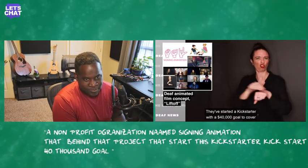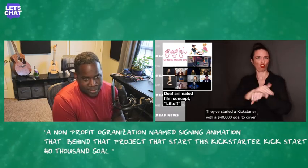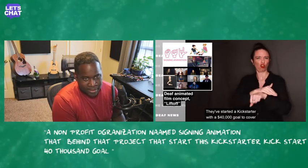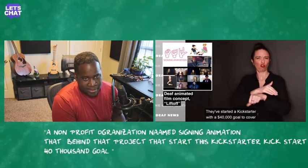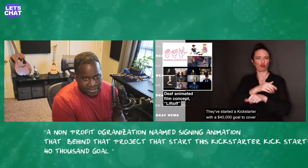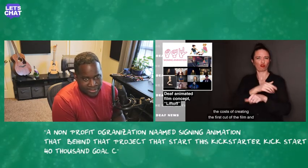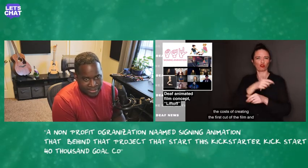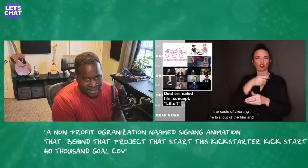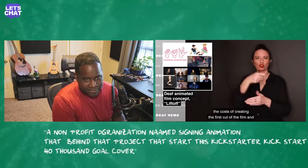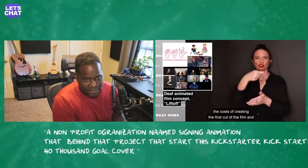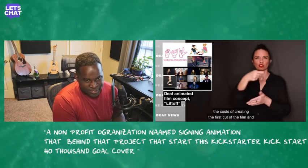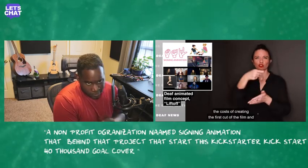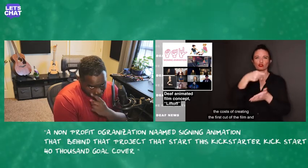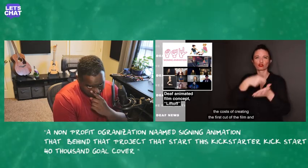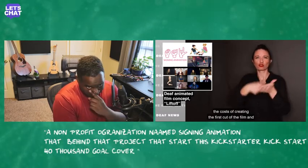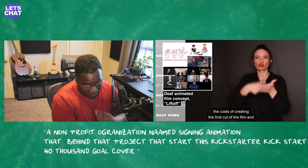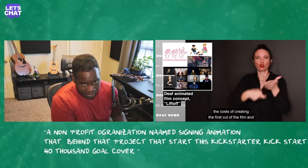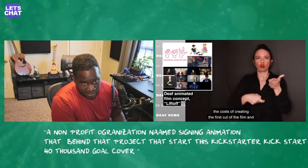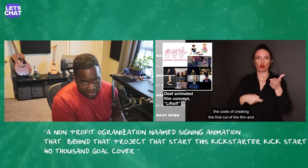to the goal, cover